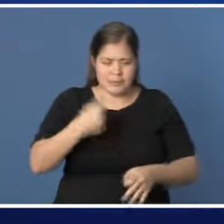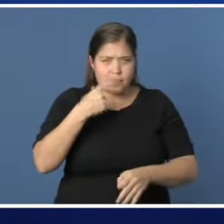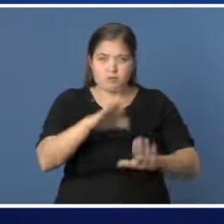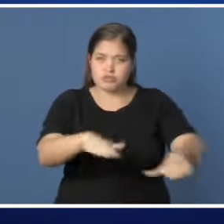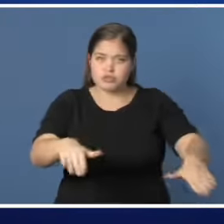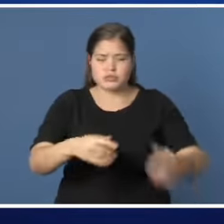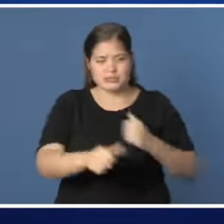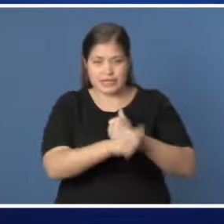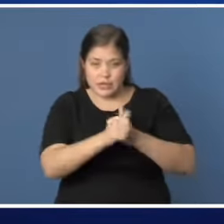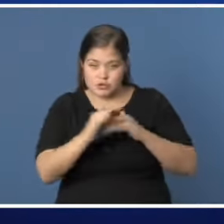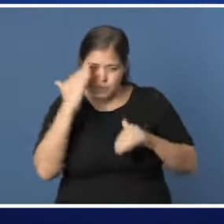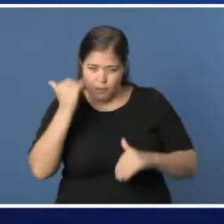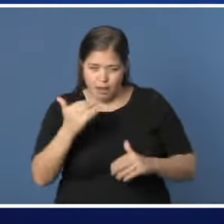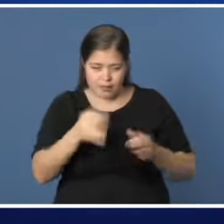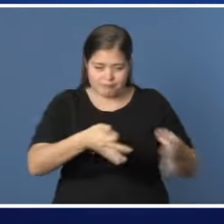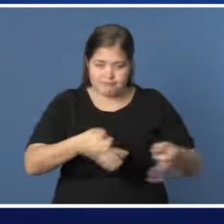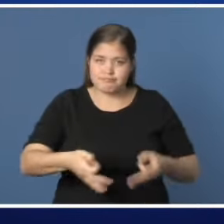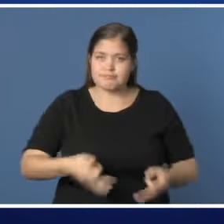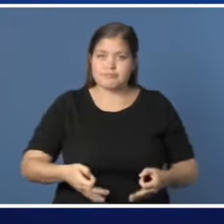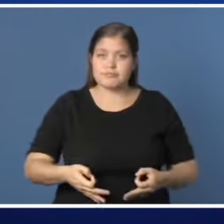children.